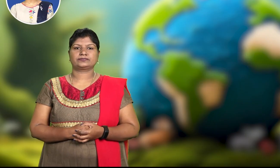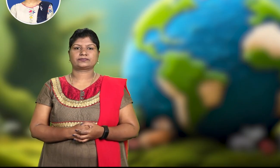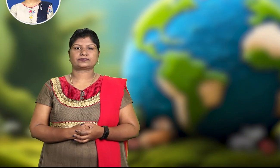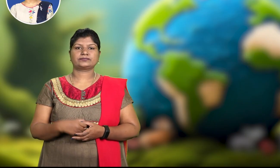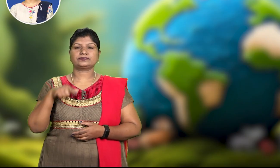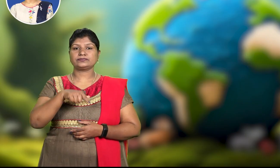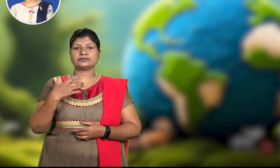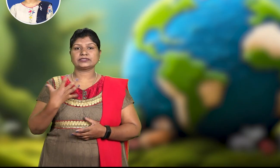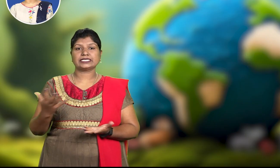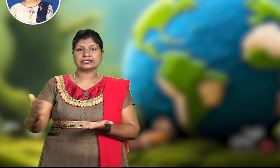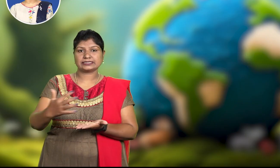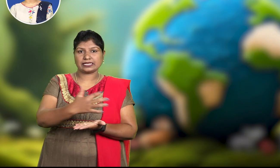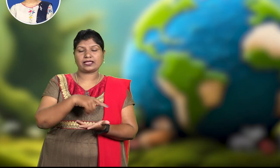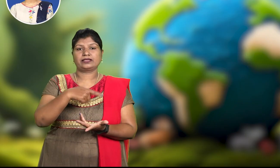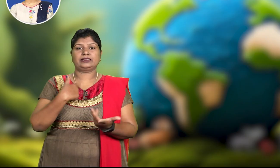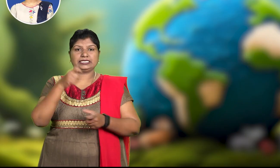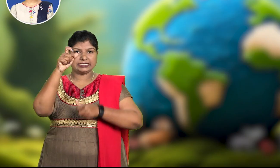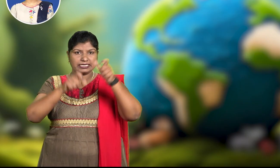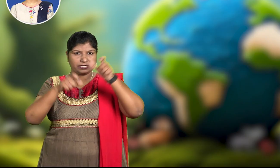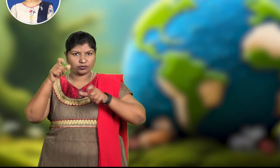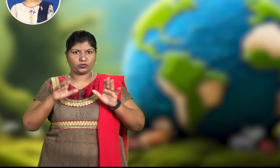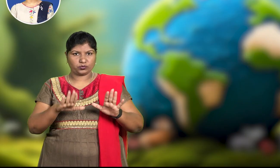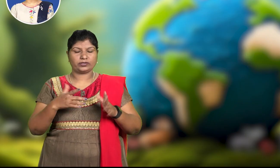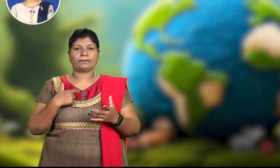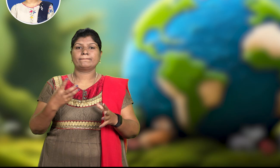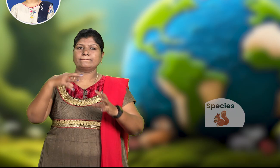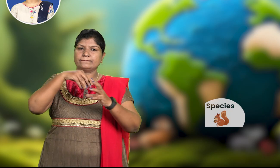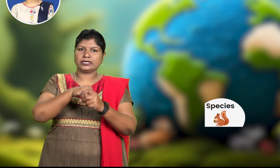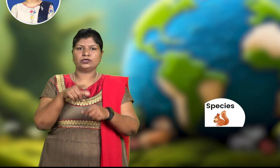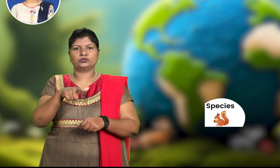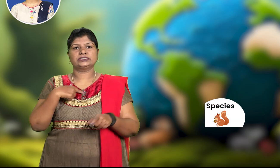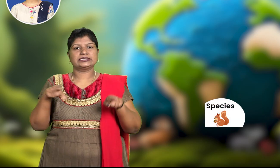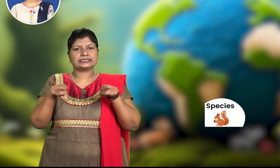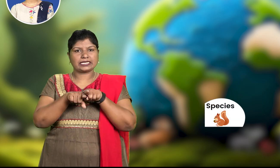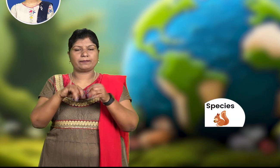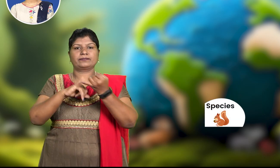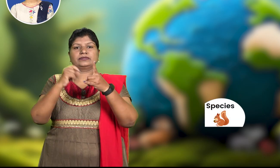A collection of individuals belonging to the same species